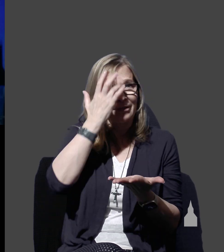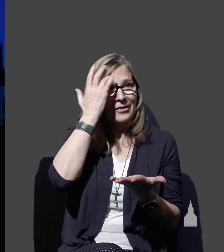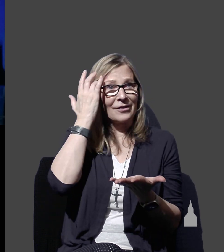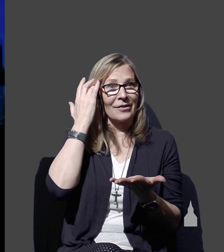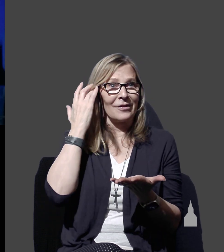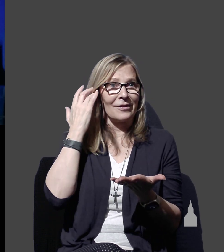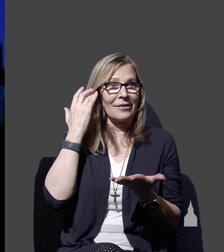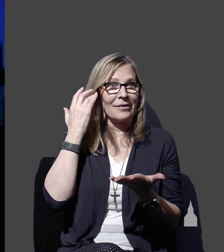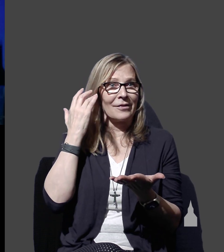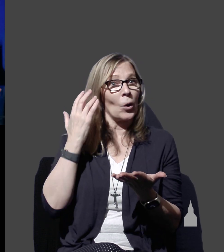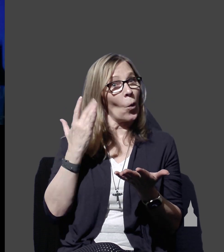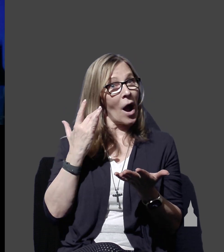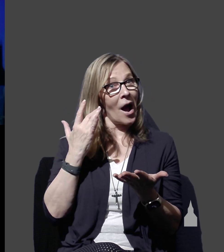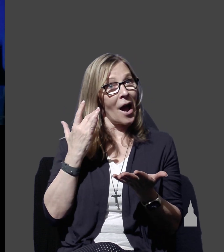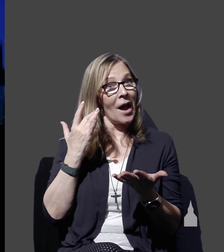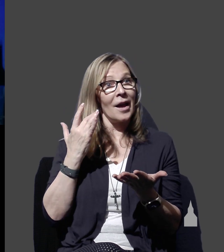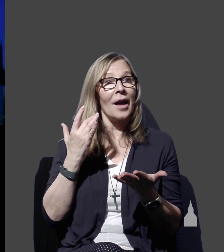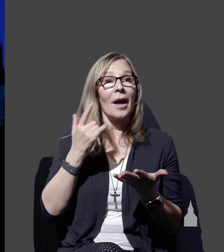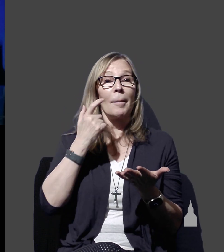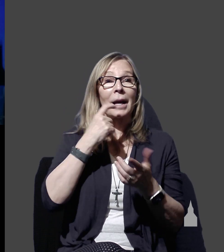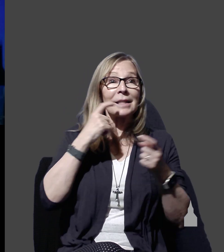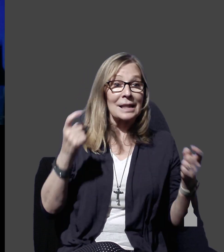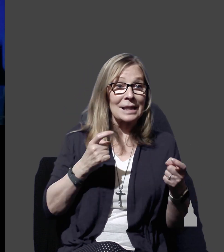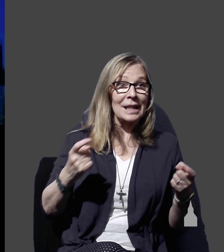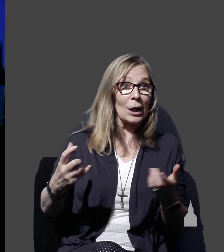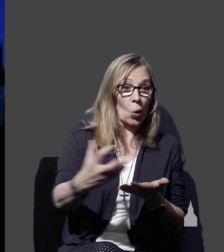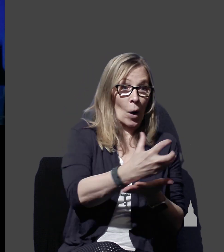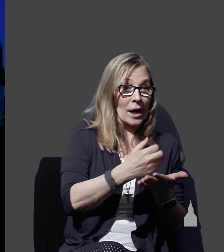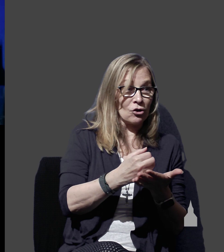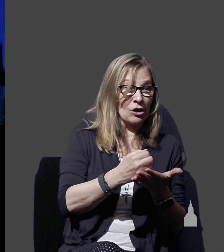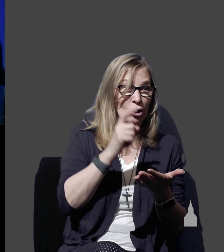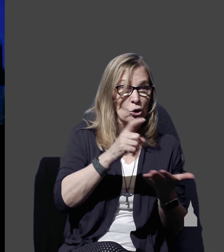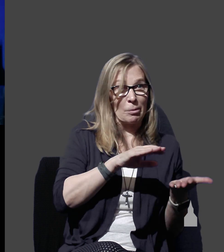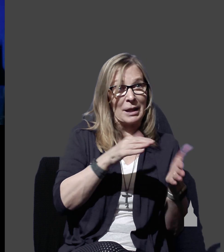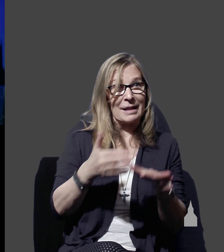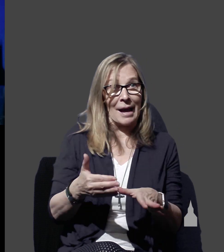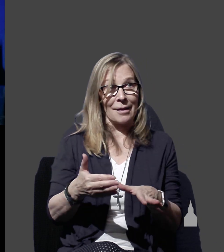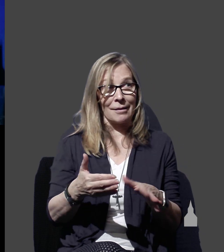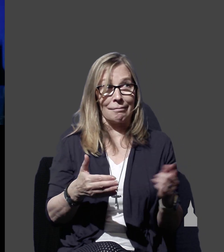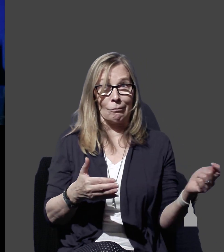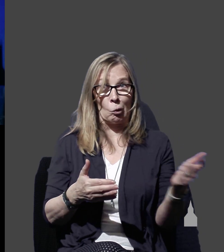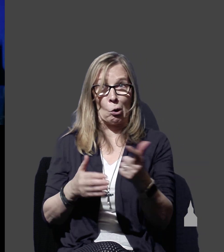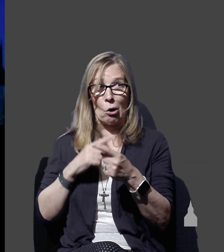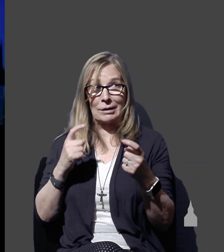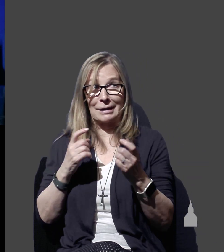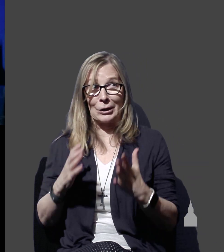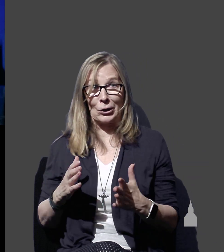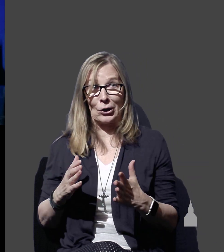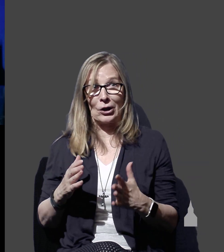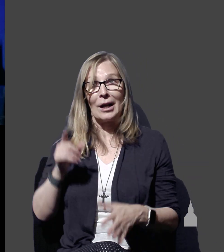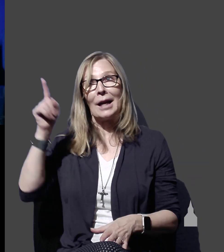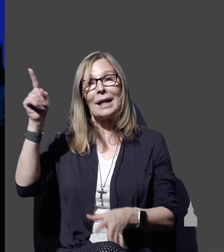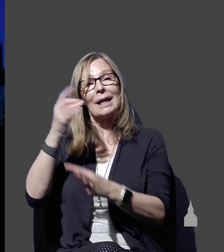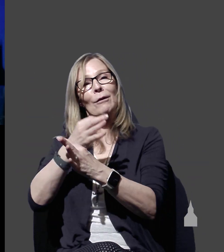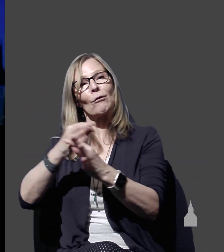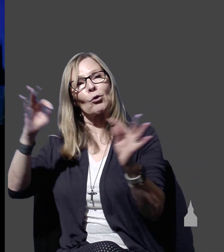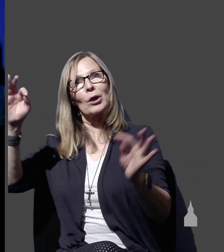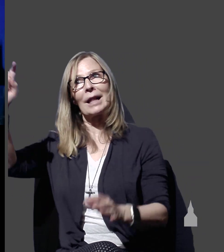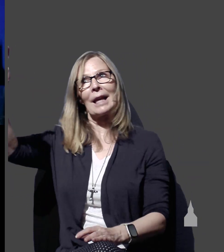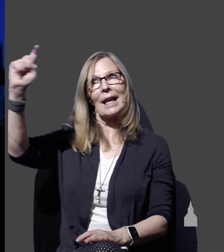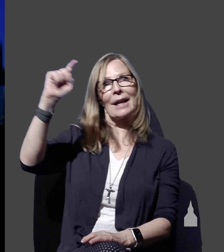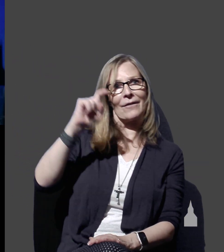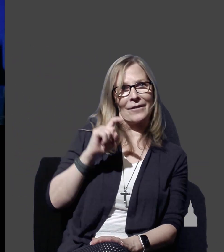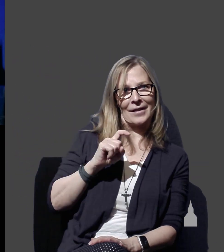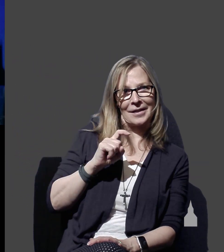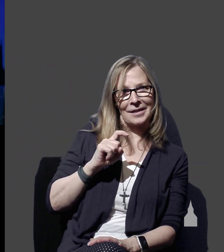Why do I say that? Because the wages of sin is death, and we're all sinners. But because of the free gift of God and salvation in Jesus